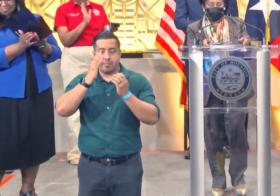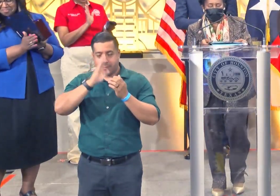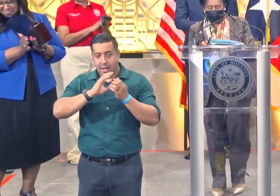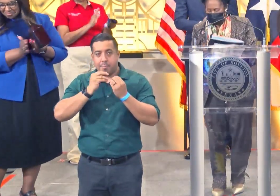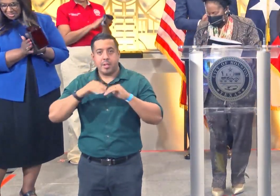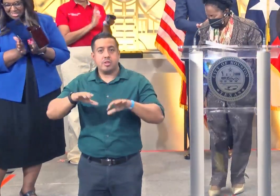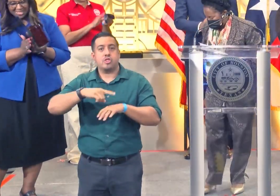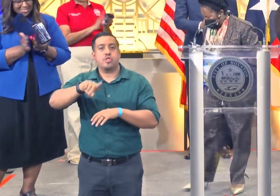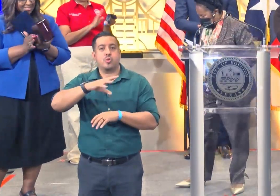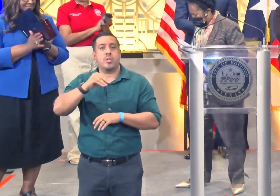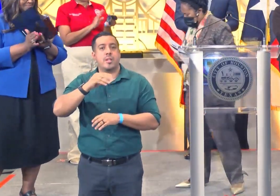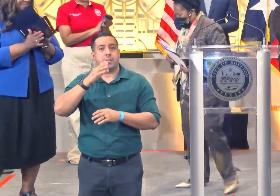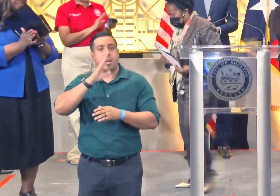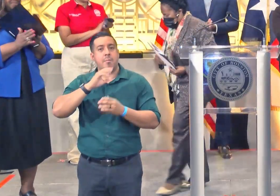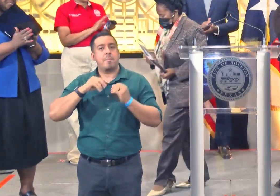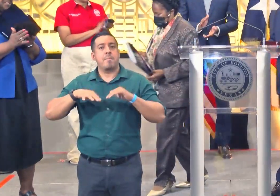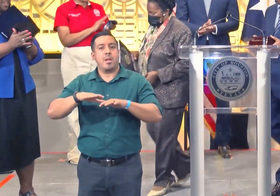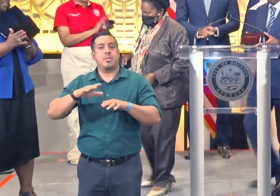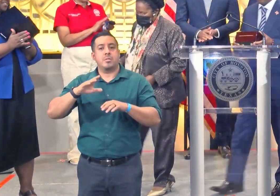States of America.